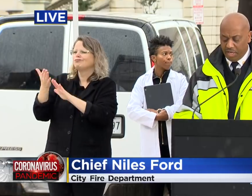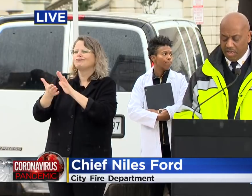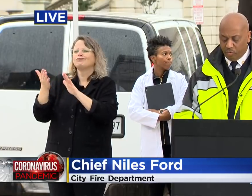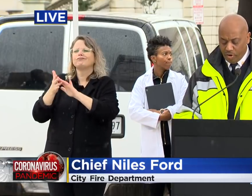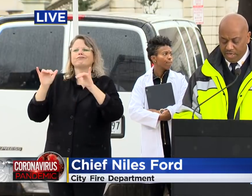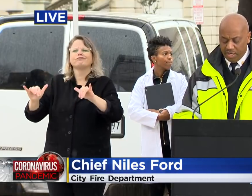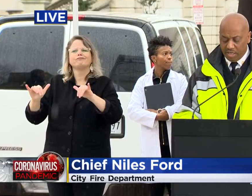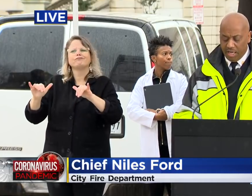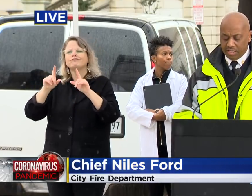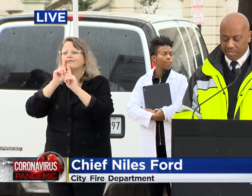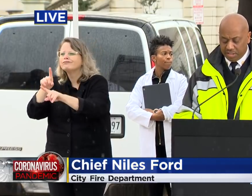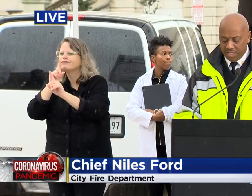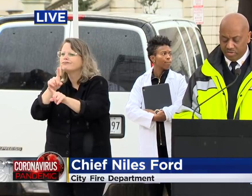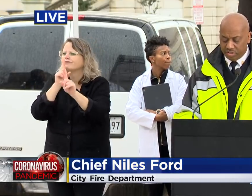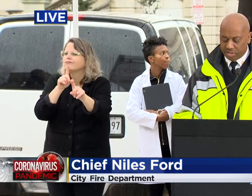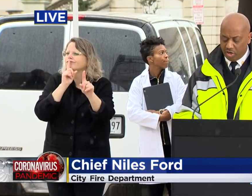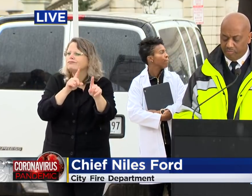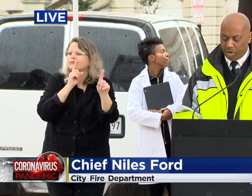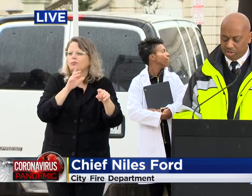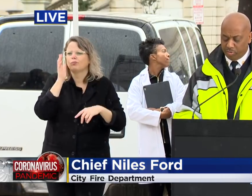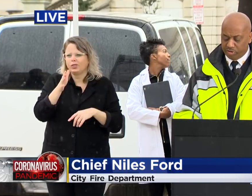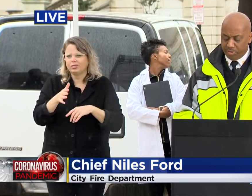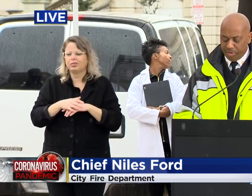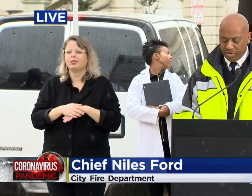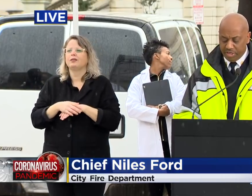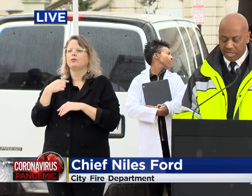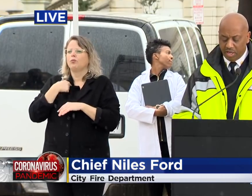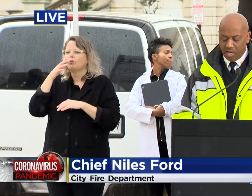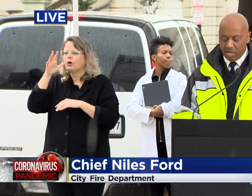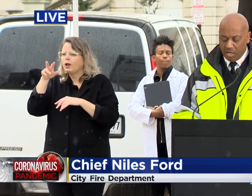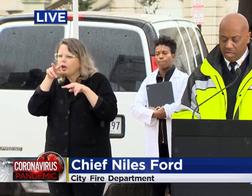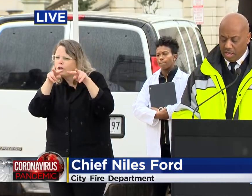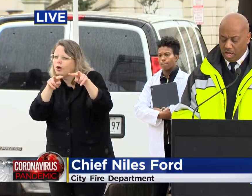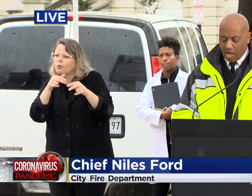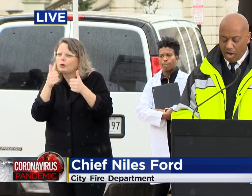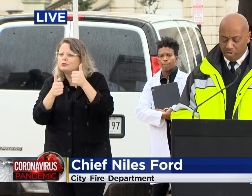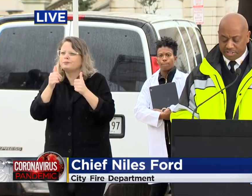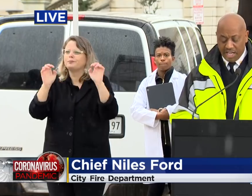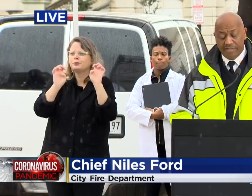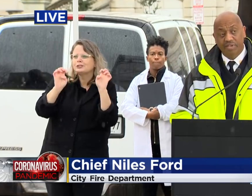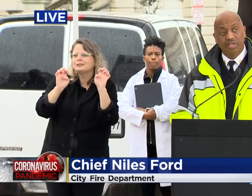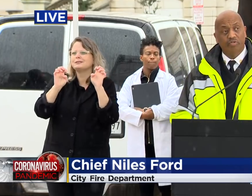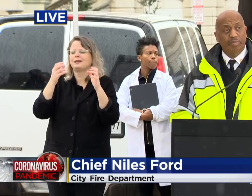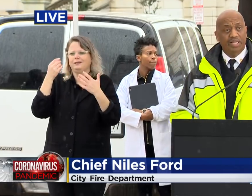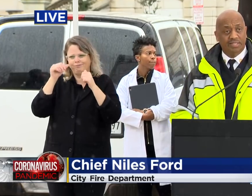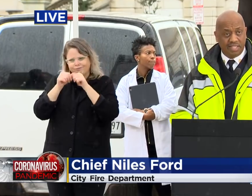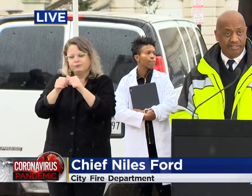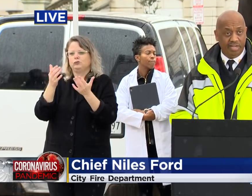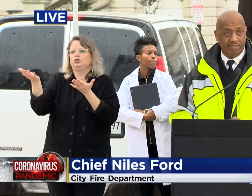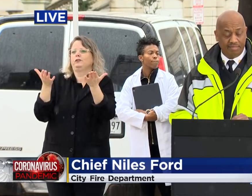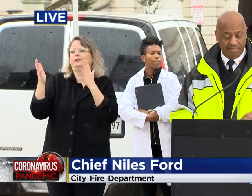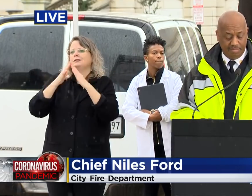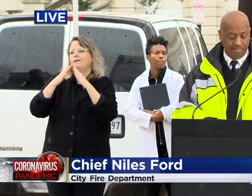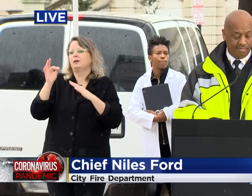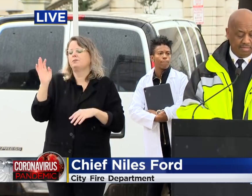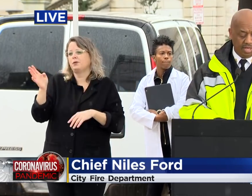vigilant and ready and continue to serve Baltimore's community. Our staffing remains